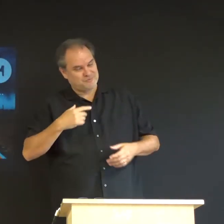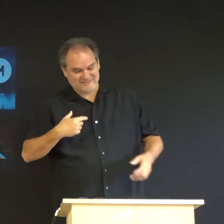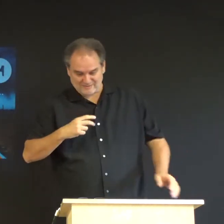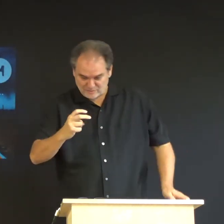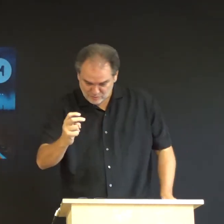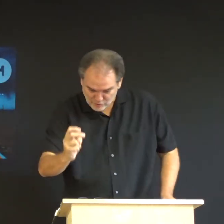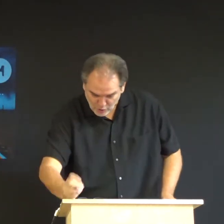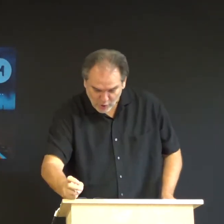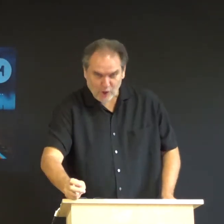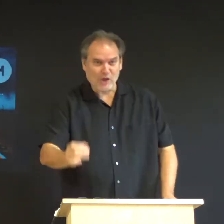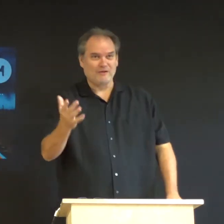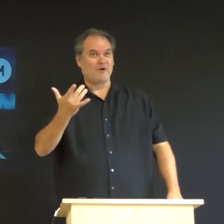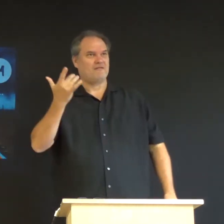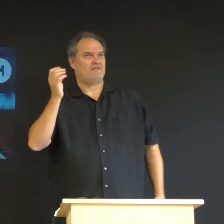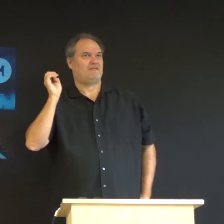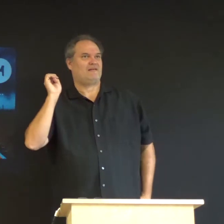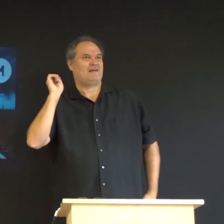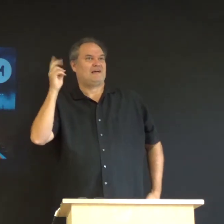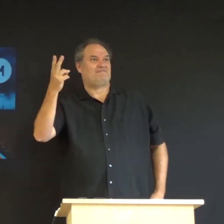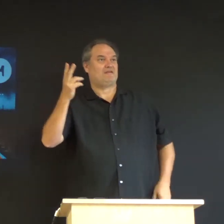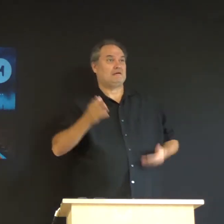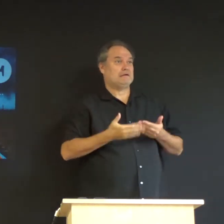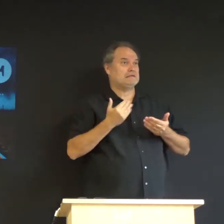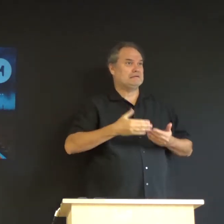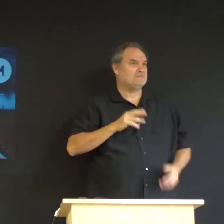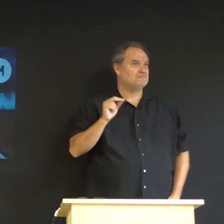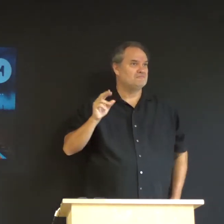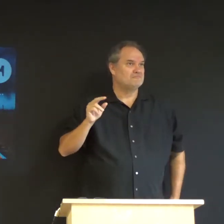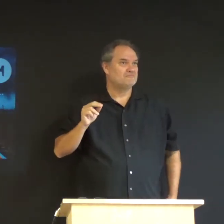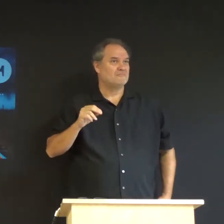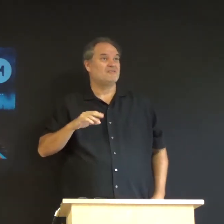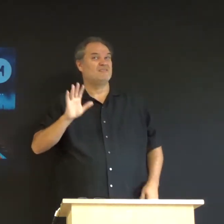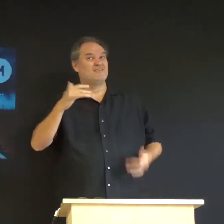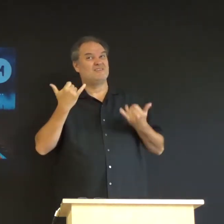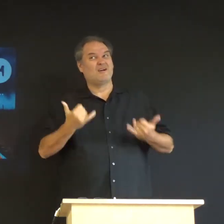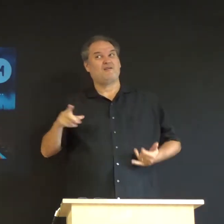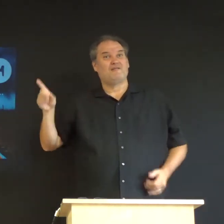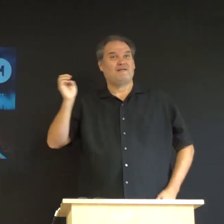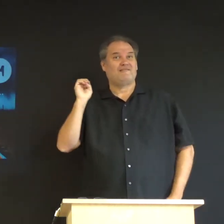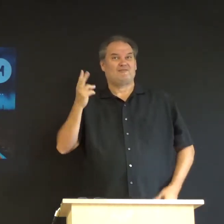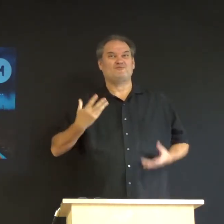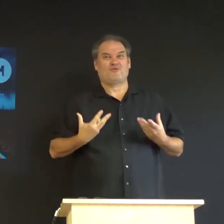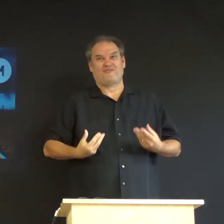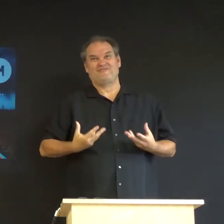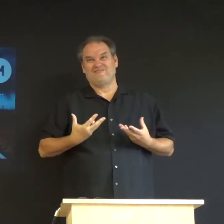And then, his word is hard. It's not easy at all.